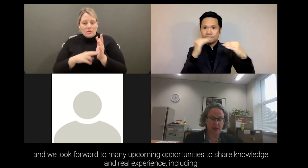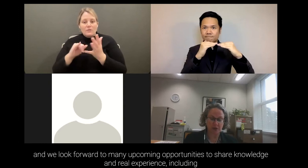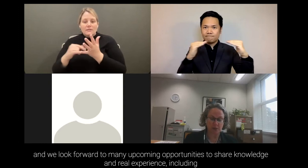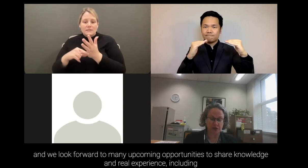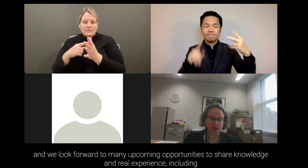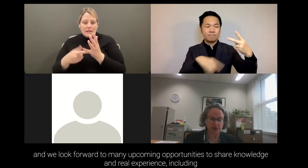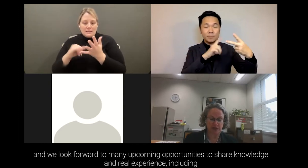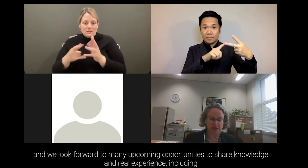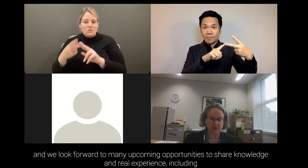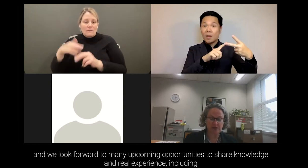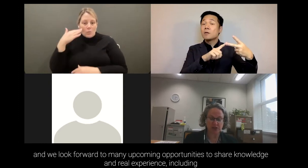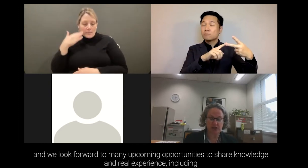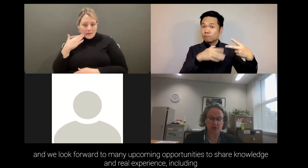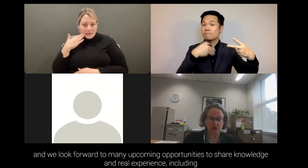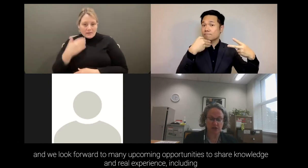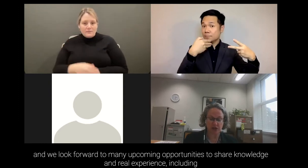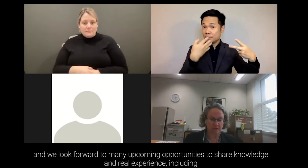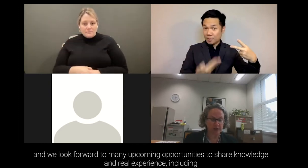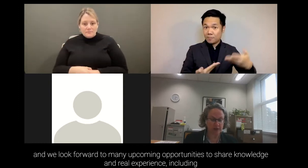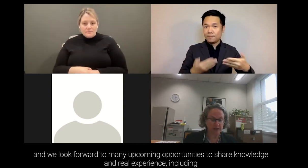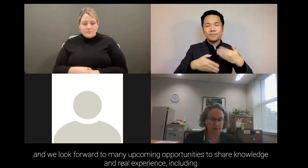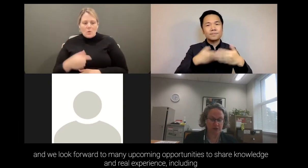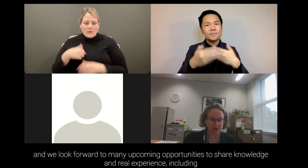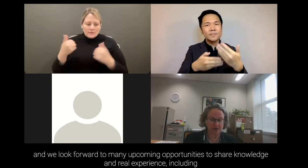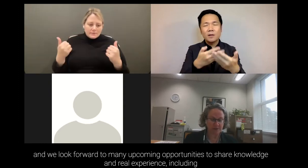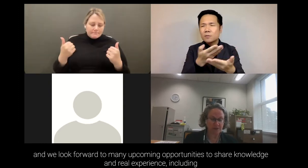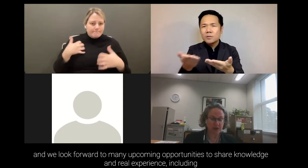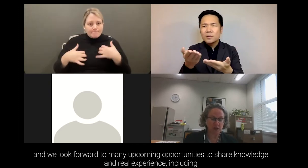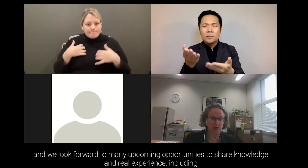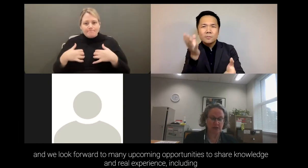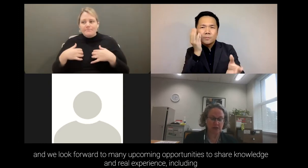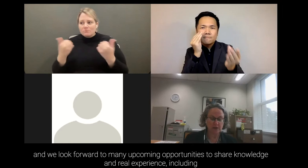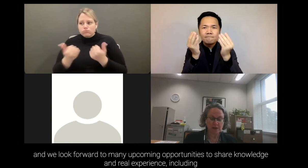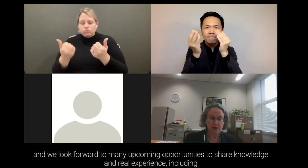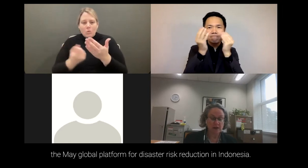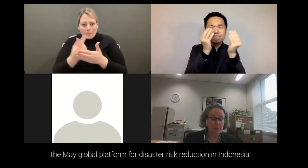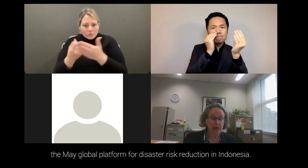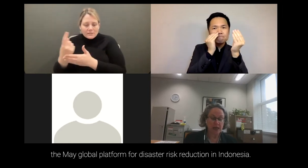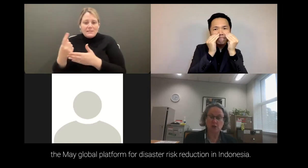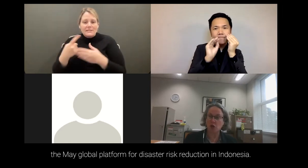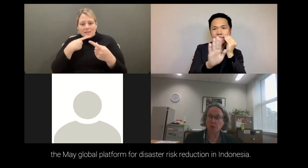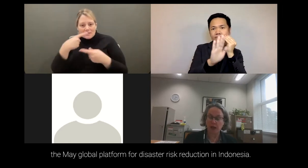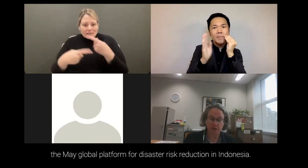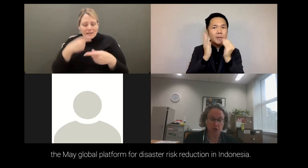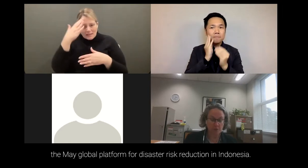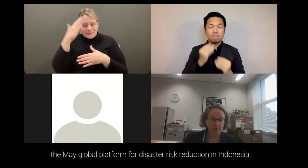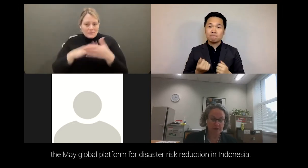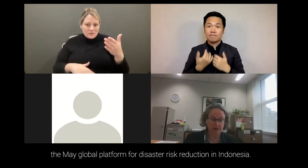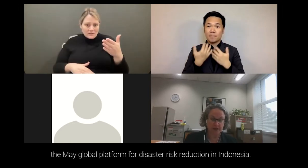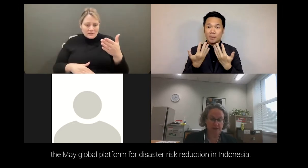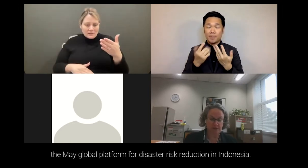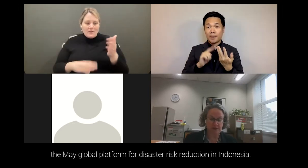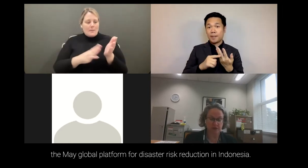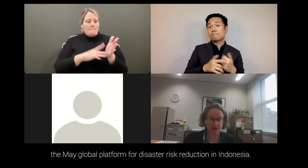many upcoming opportunities to share knowledge and real experience, including the May Global Platform